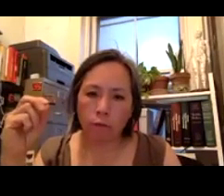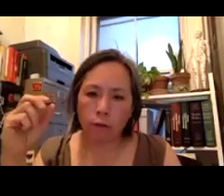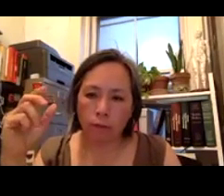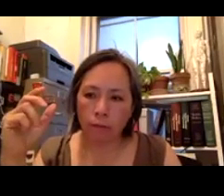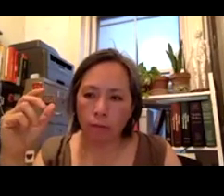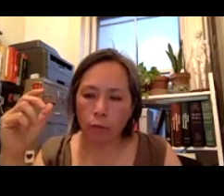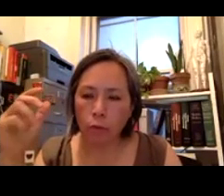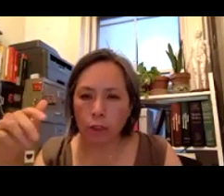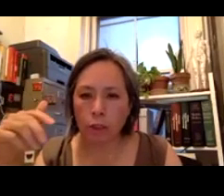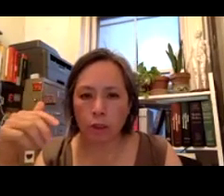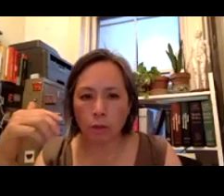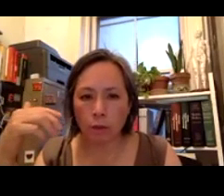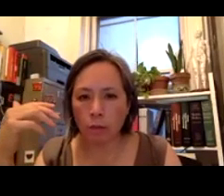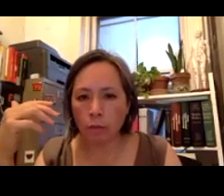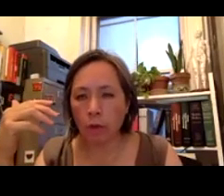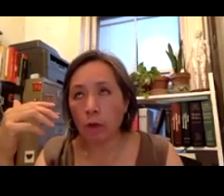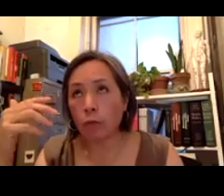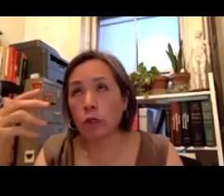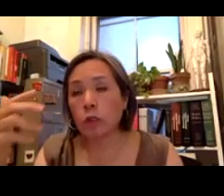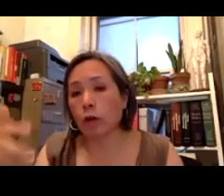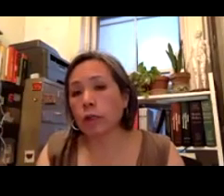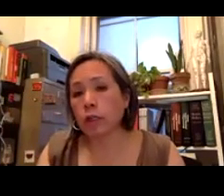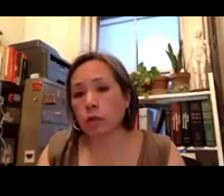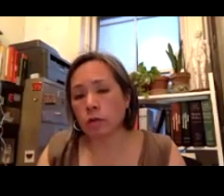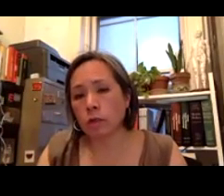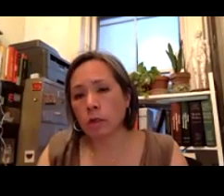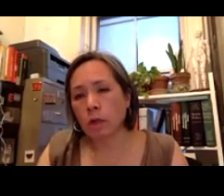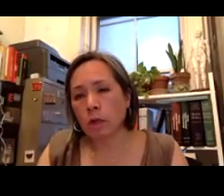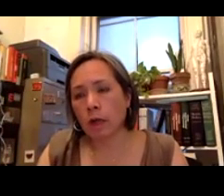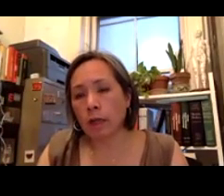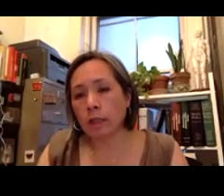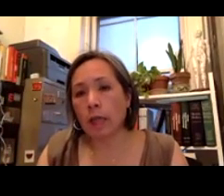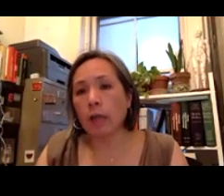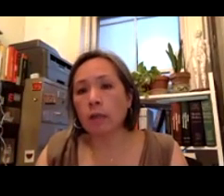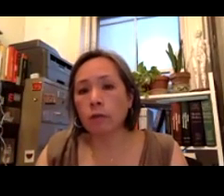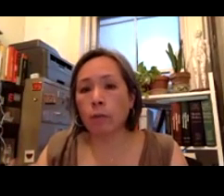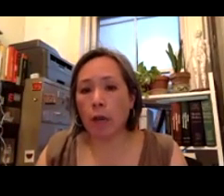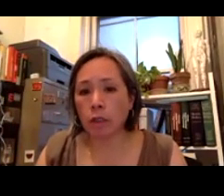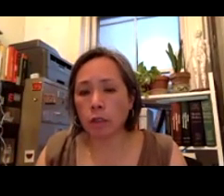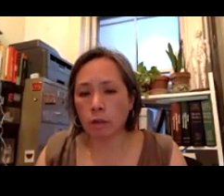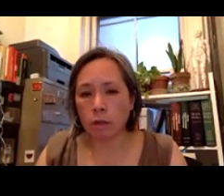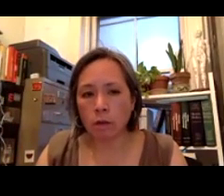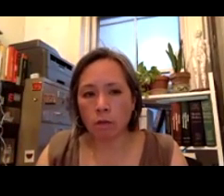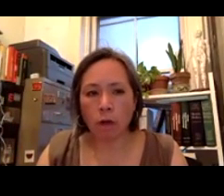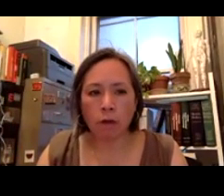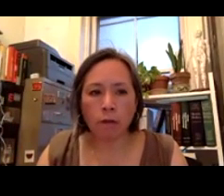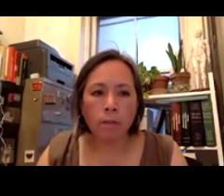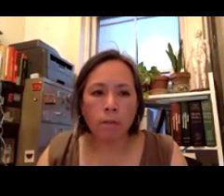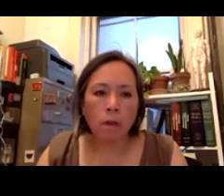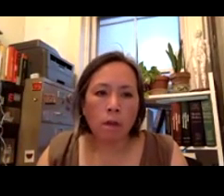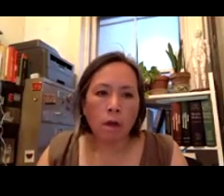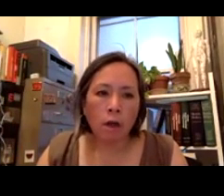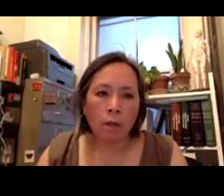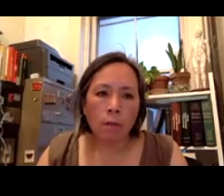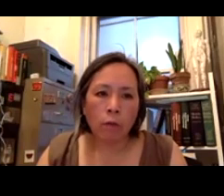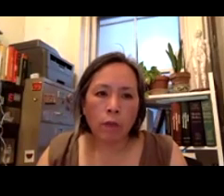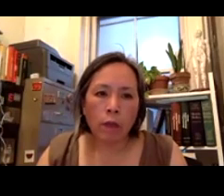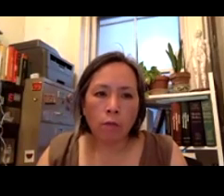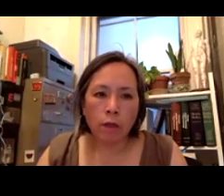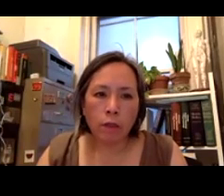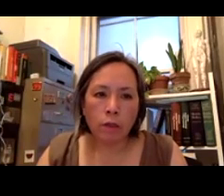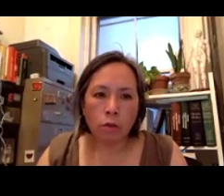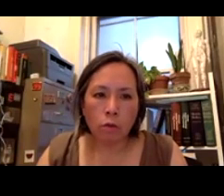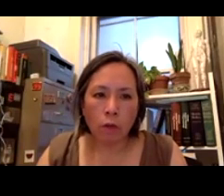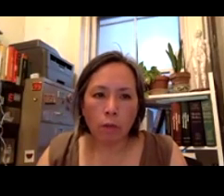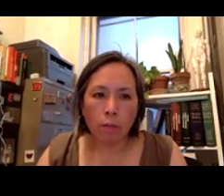of Buddhists and Buddhist practitioners as an act of compassion. right? We